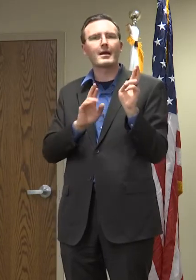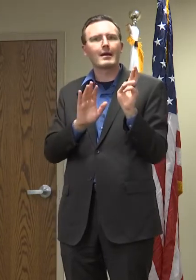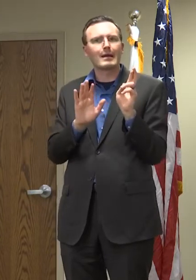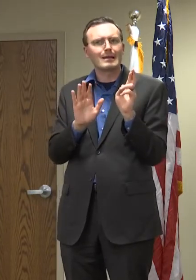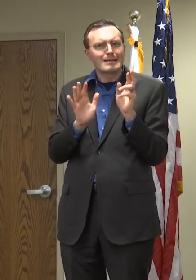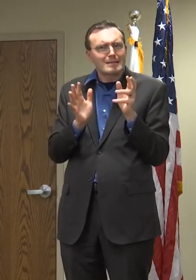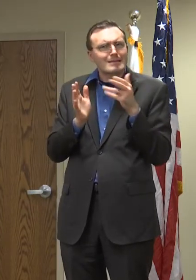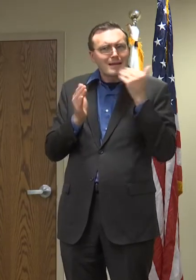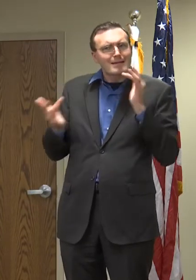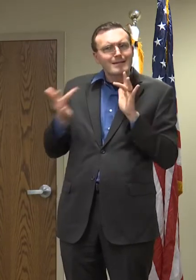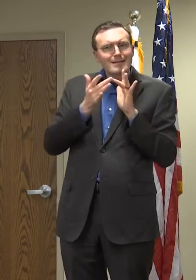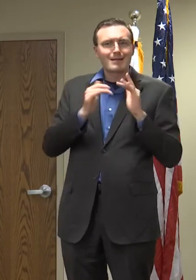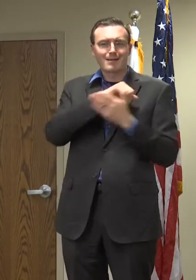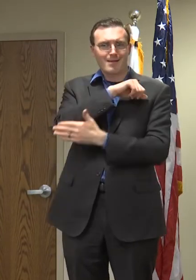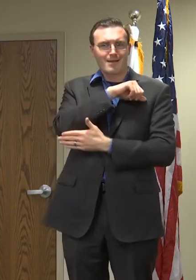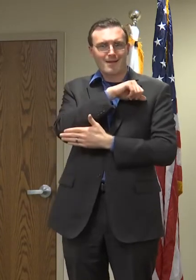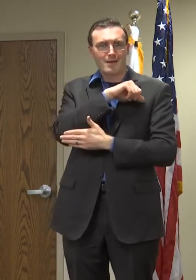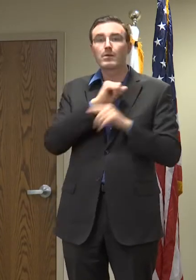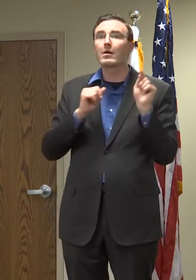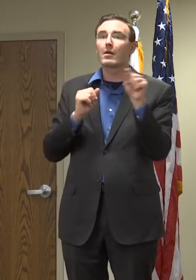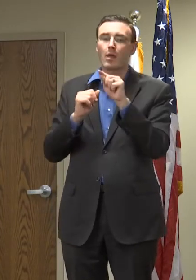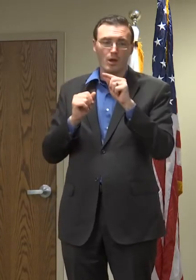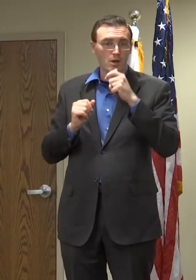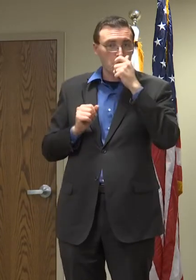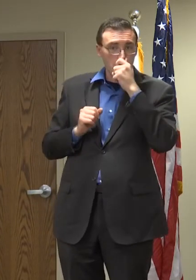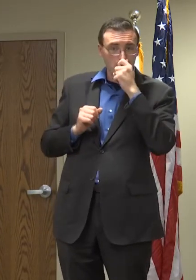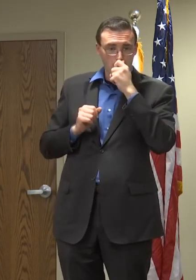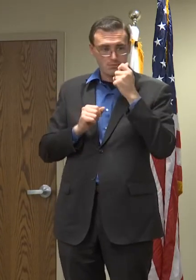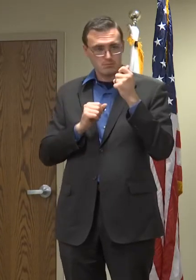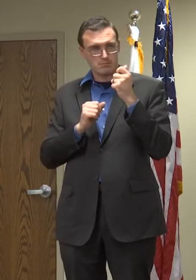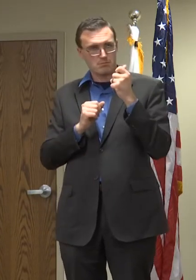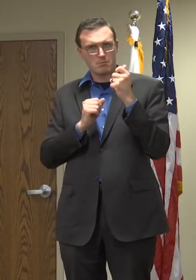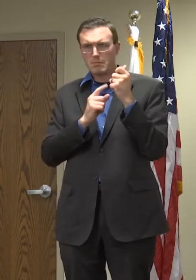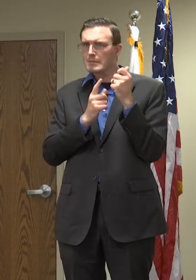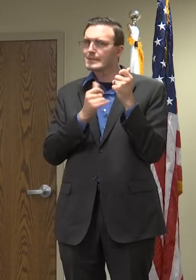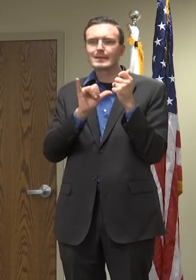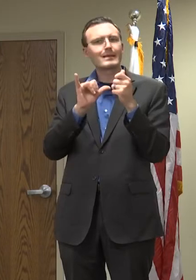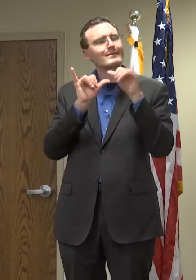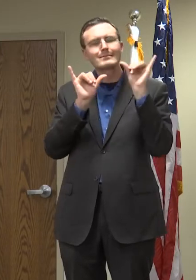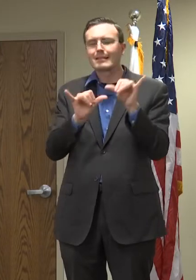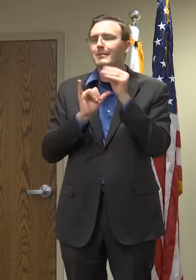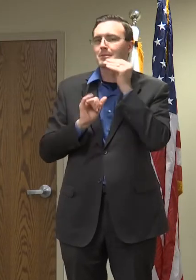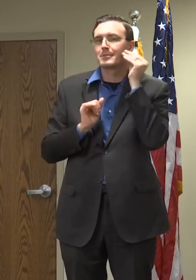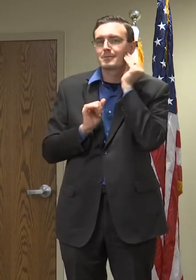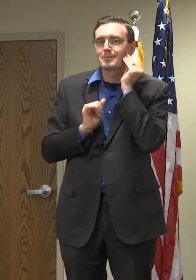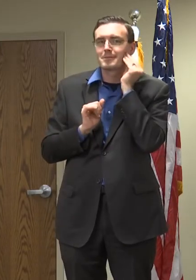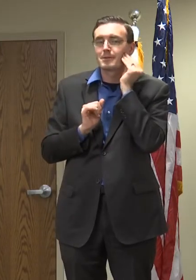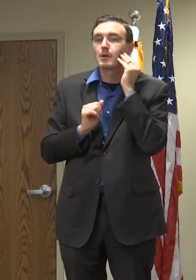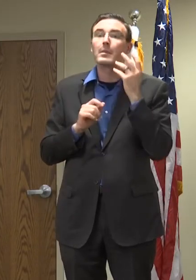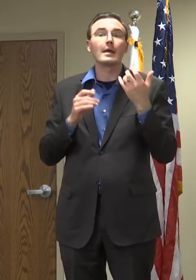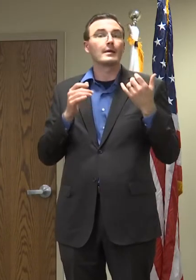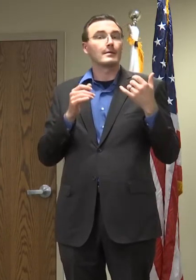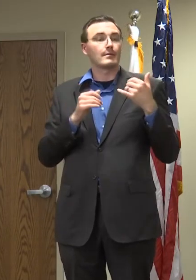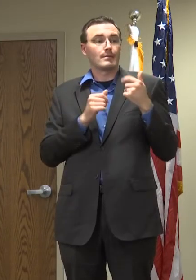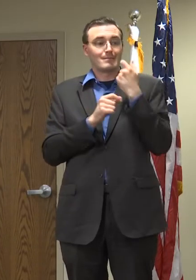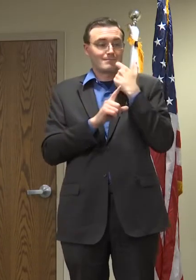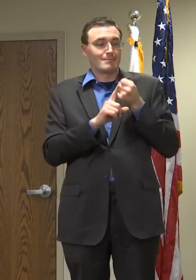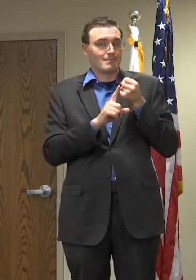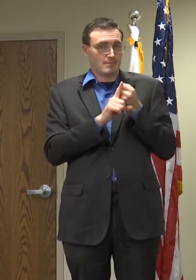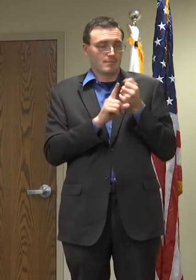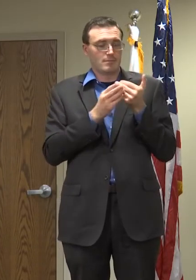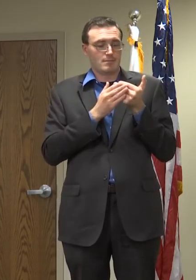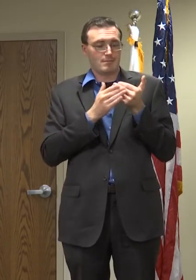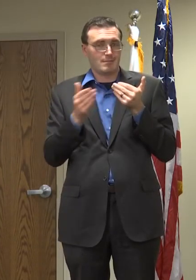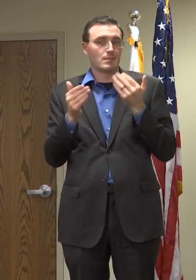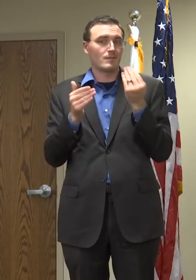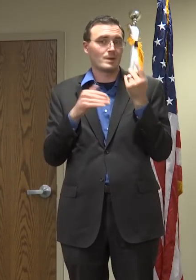that are symptomatic still need to stay home. People that have been still in that incubation period still need to stay out of the